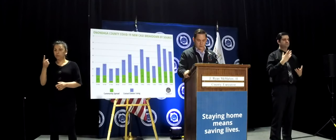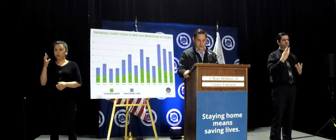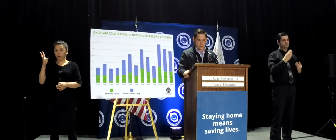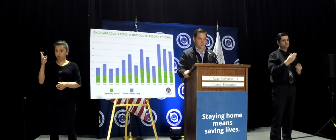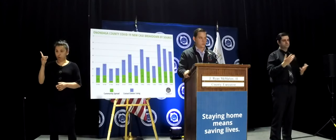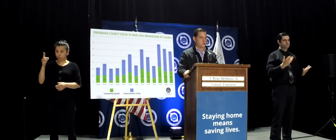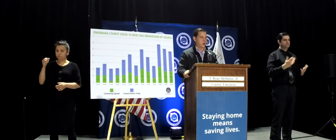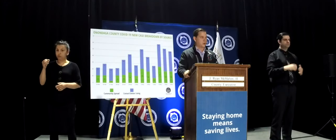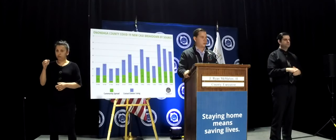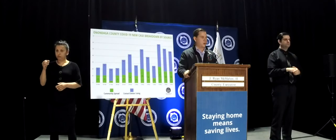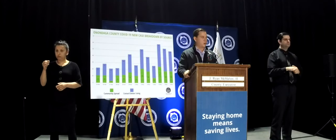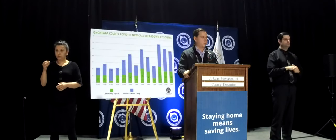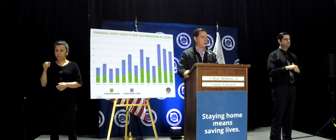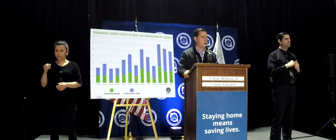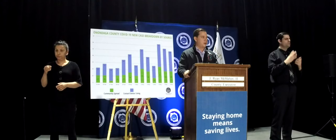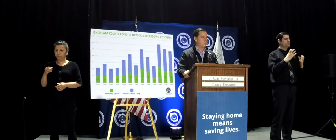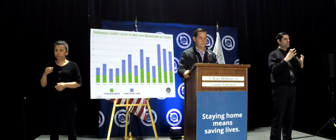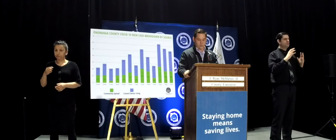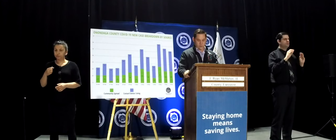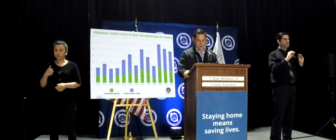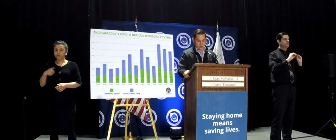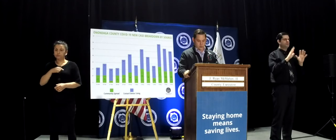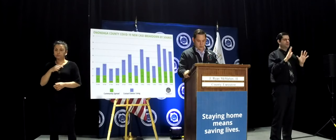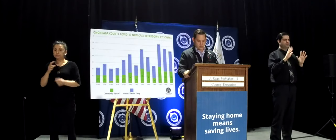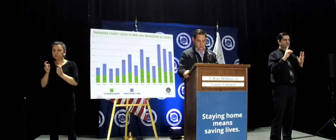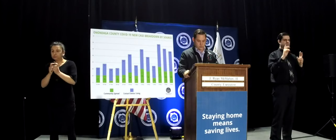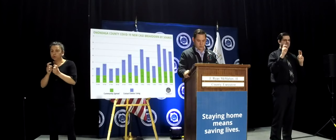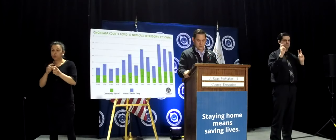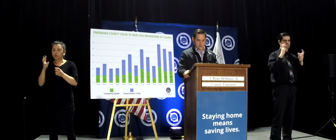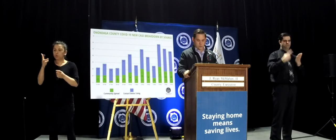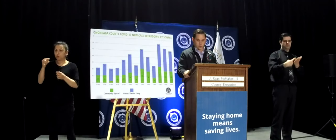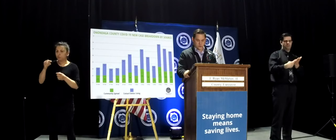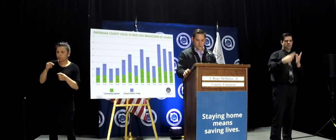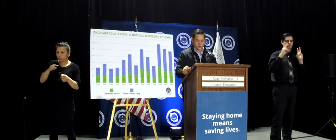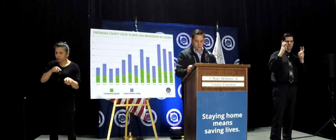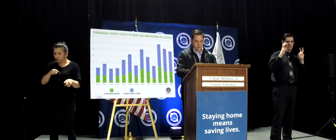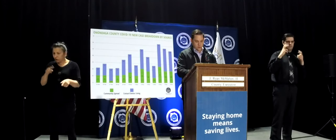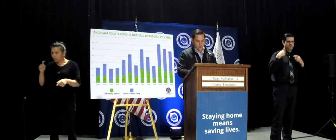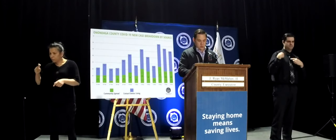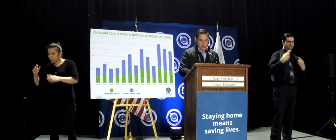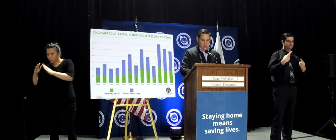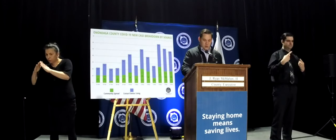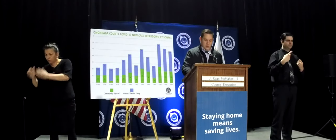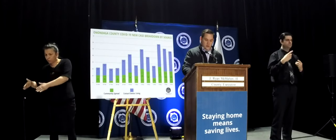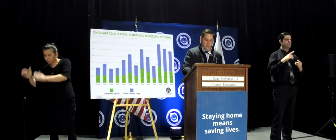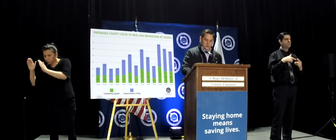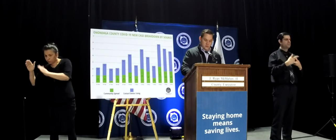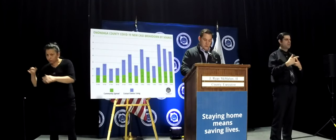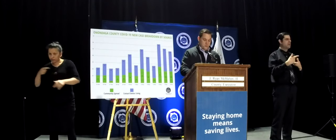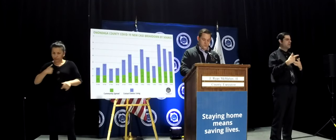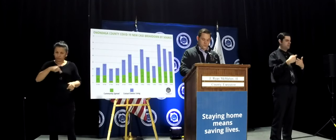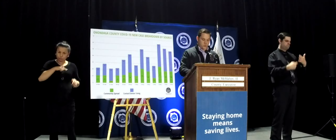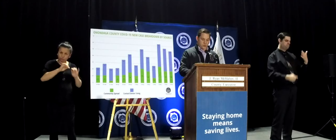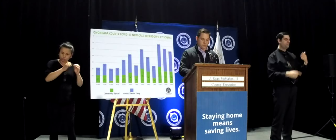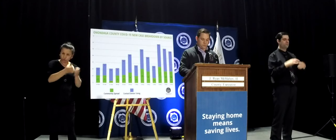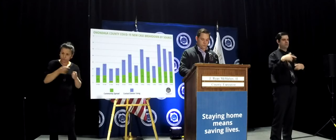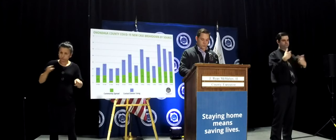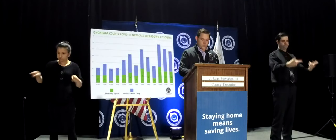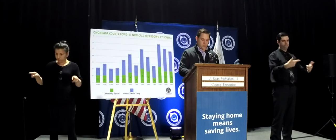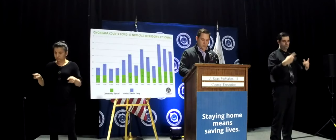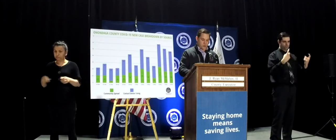some topics we've been talking about, and certainly take some questions. Uh,